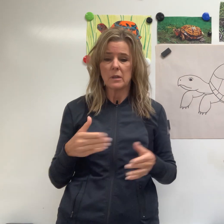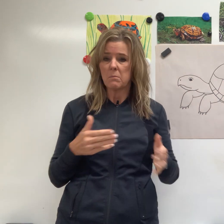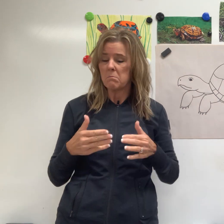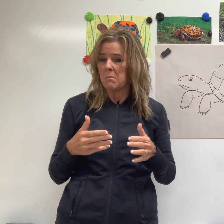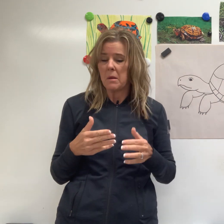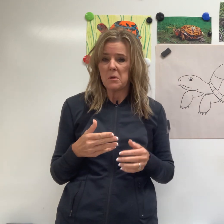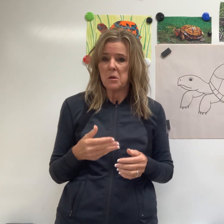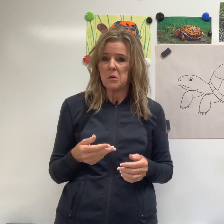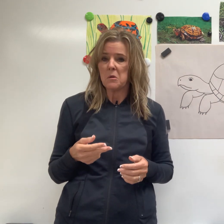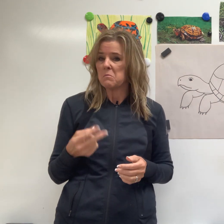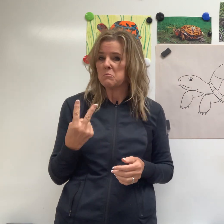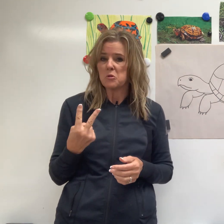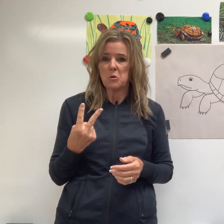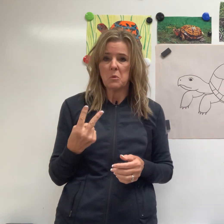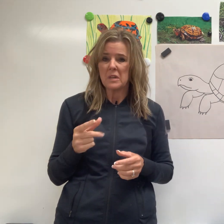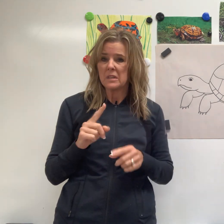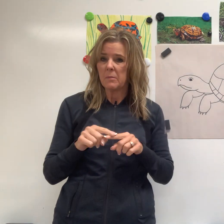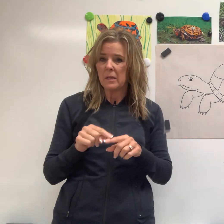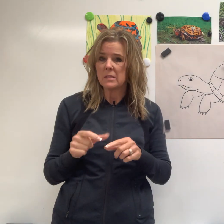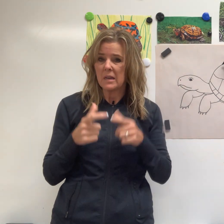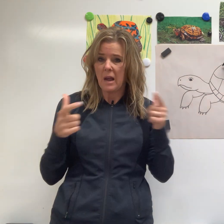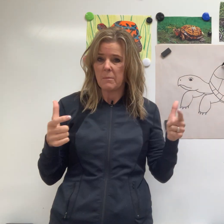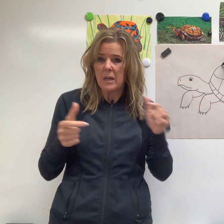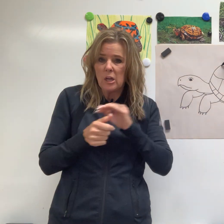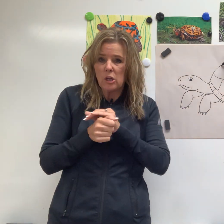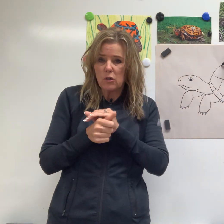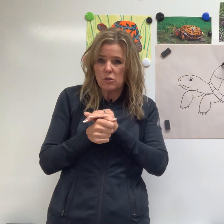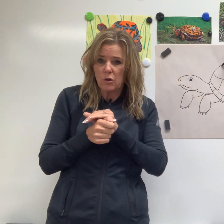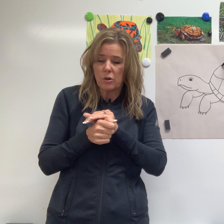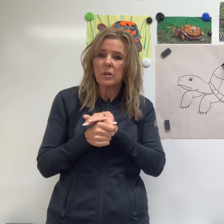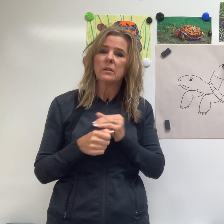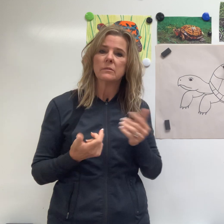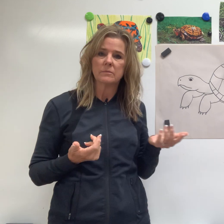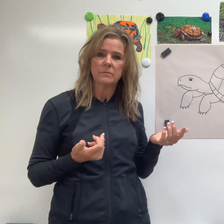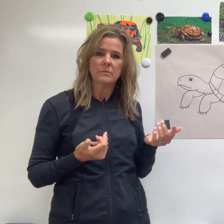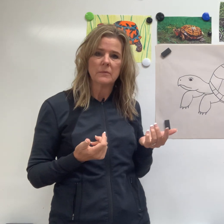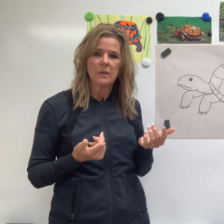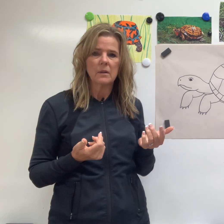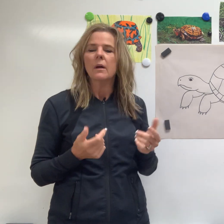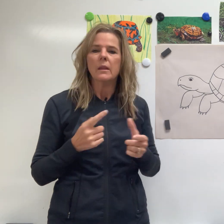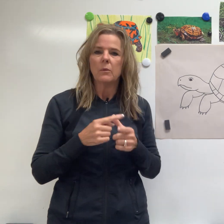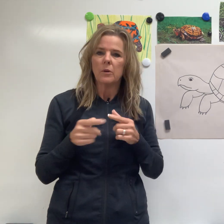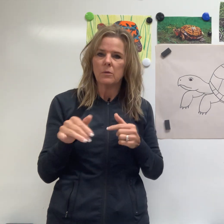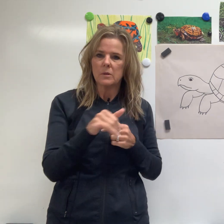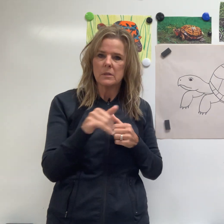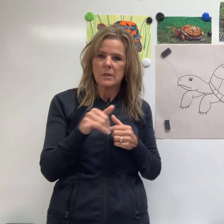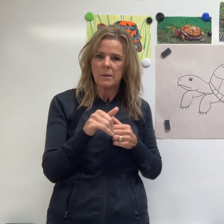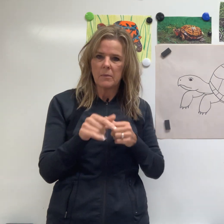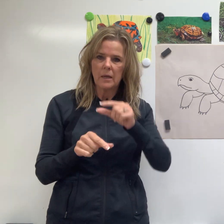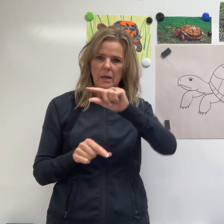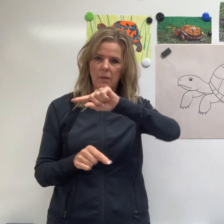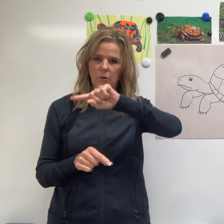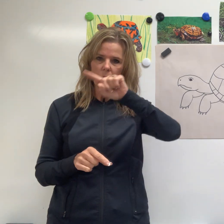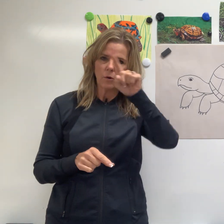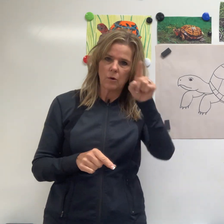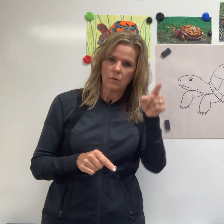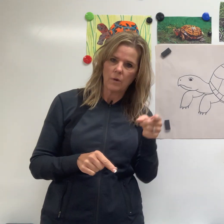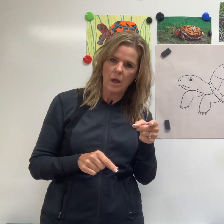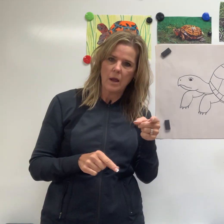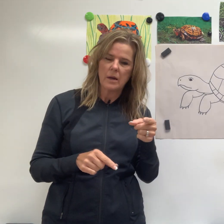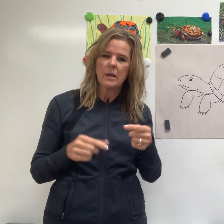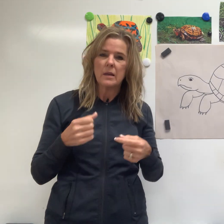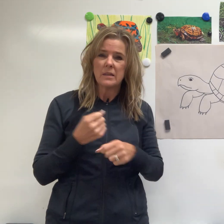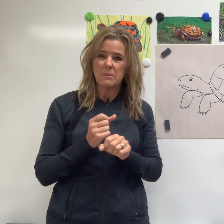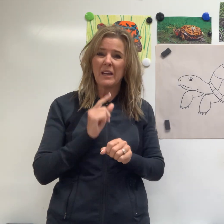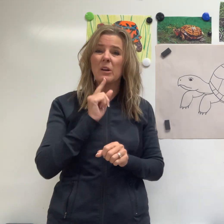2. It just depends on how big your turtle is. Then we're gonna go ahead and do the same thing up here, another curve line. And to make